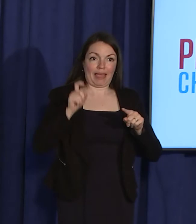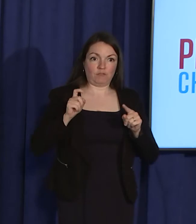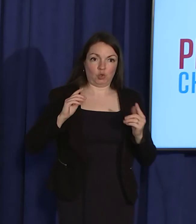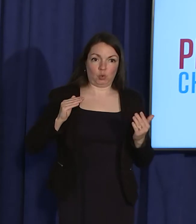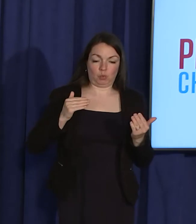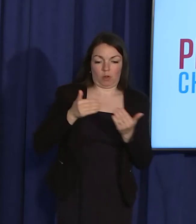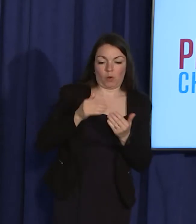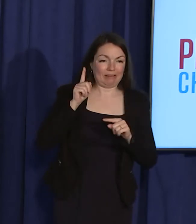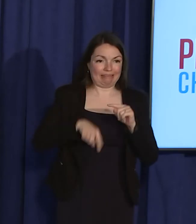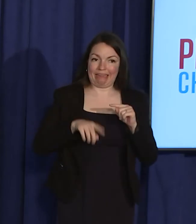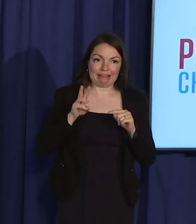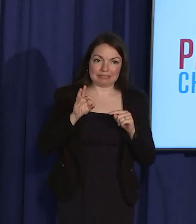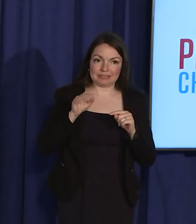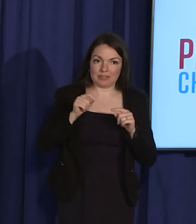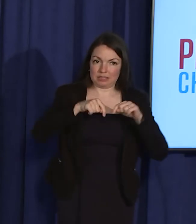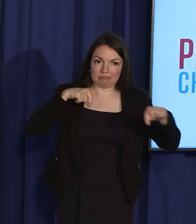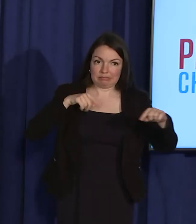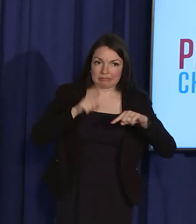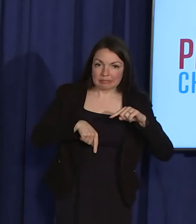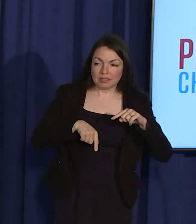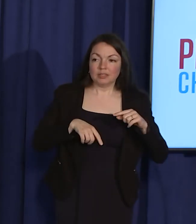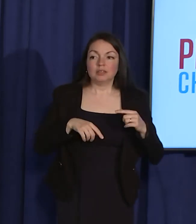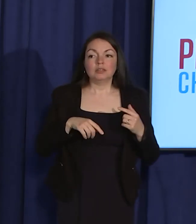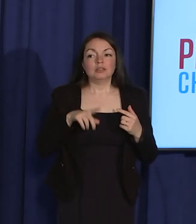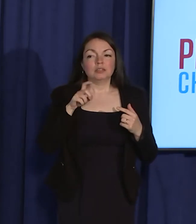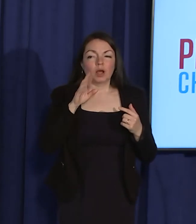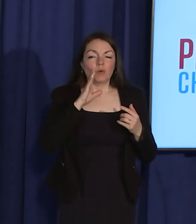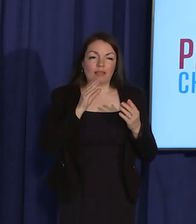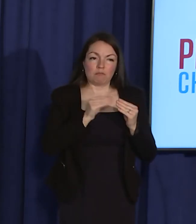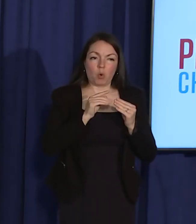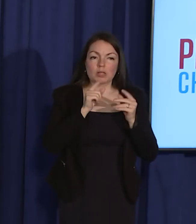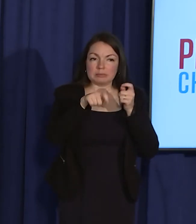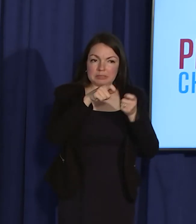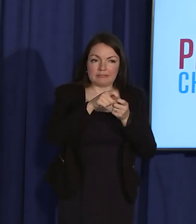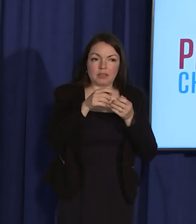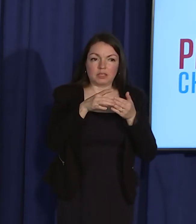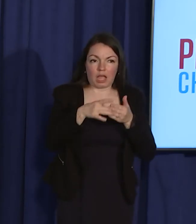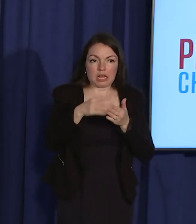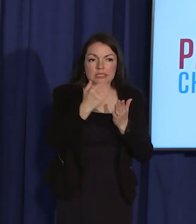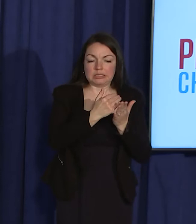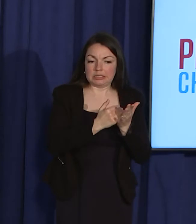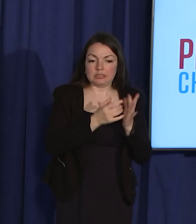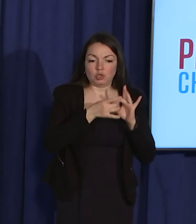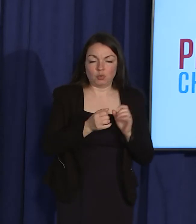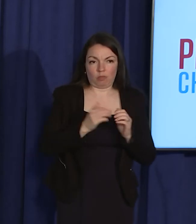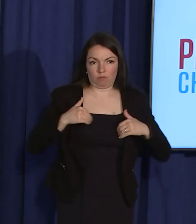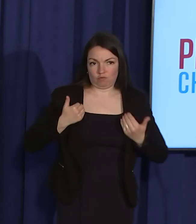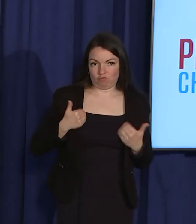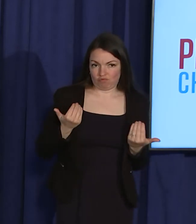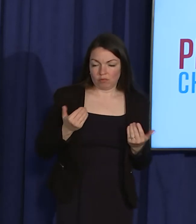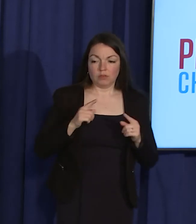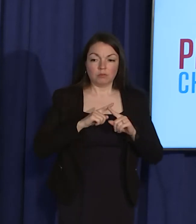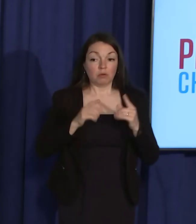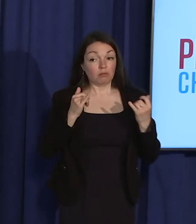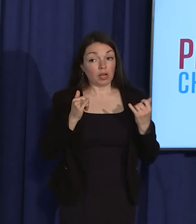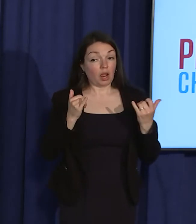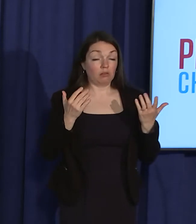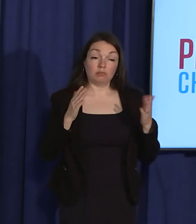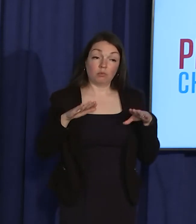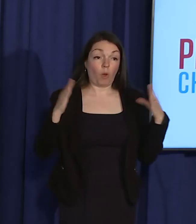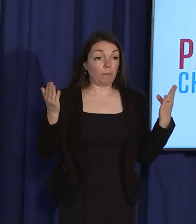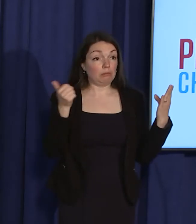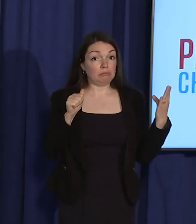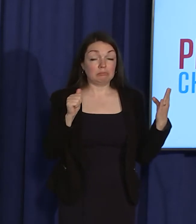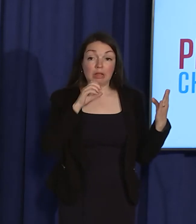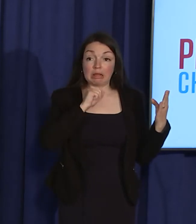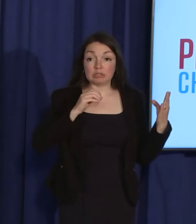more specifics to say kind of about some of that youth guidance, but this is, it's another space where we're open right now to everybody over